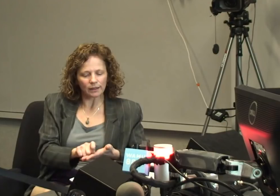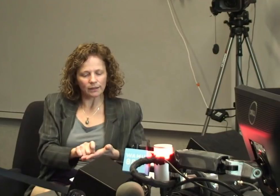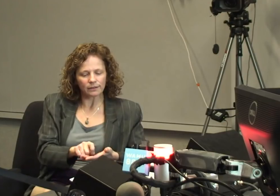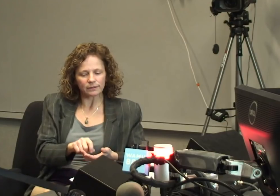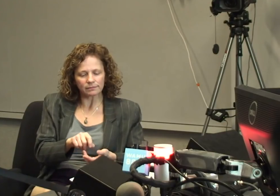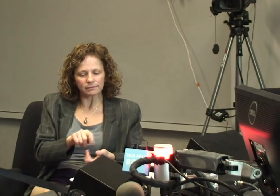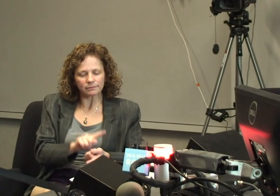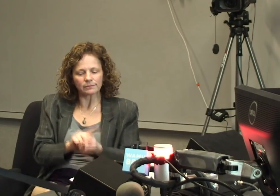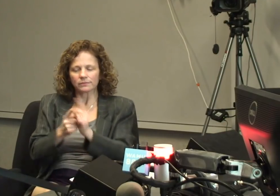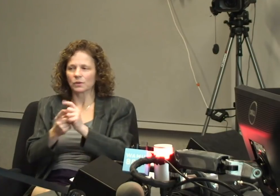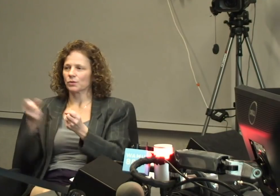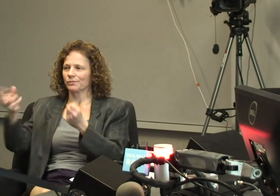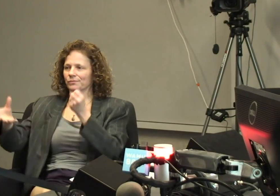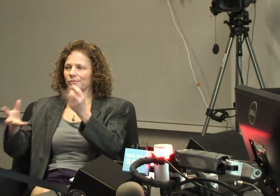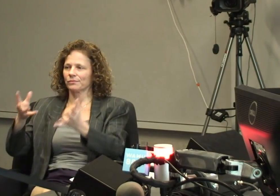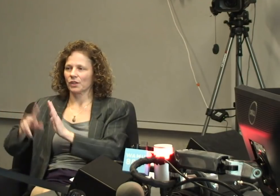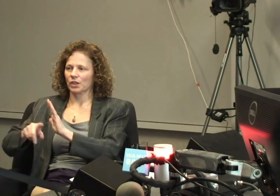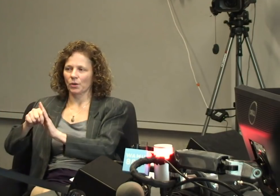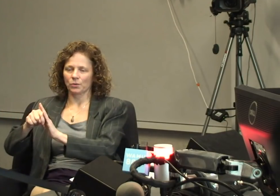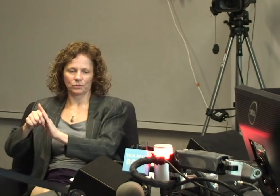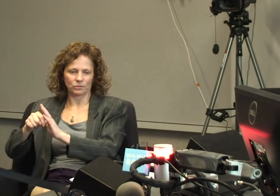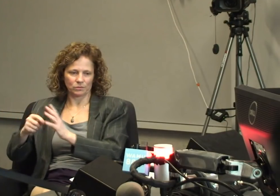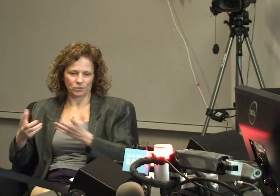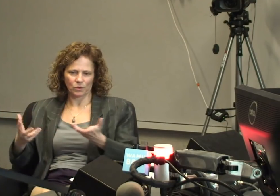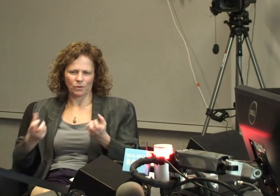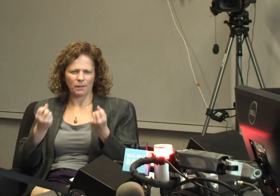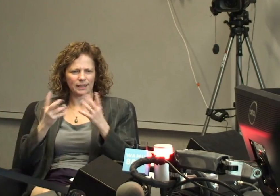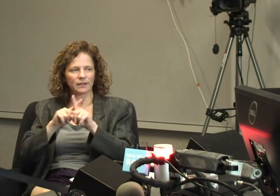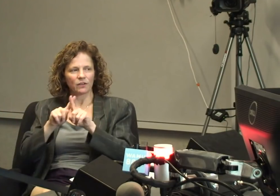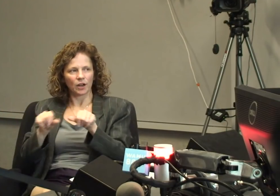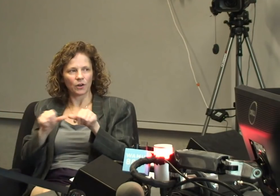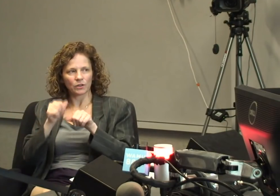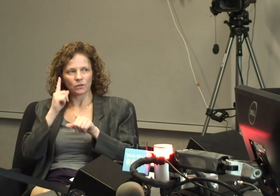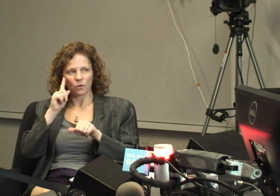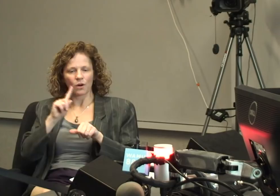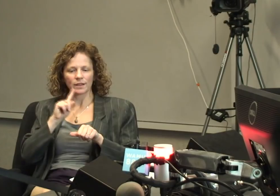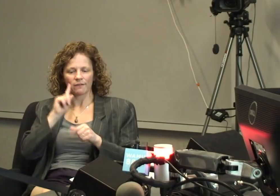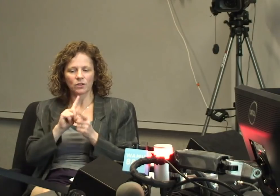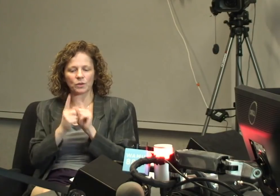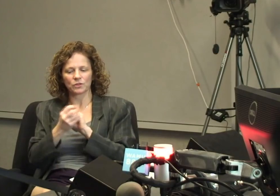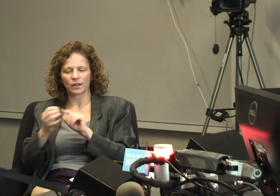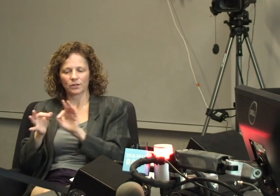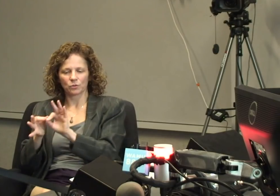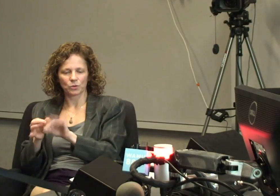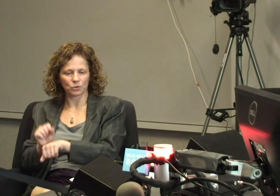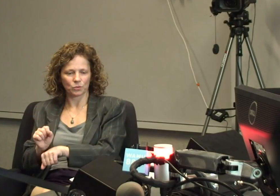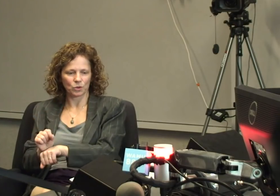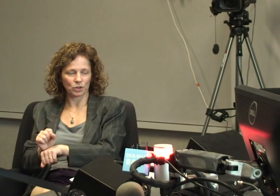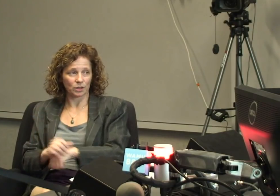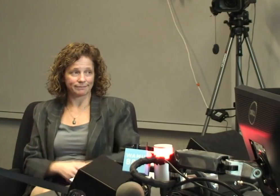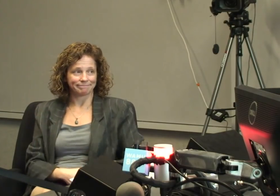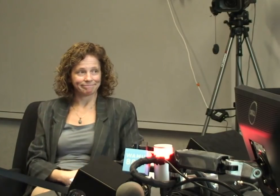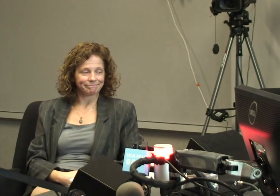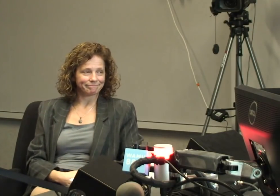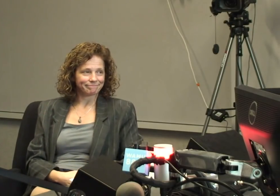Sometimes they also work from a frozen text where they actually take a text that's in a written language and express it in a sign language. So there's a number of ways that deaf interpreters